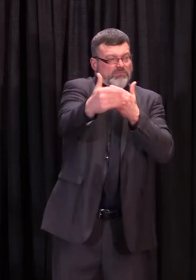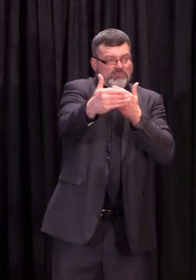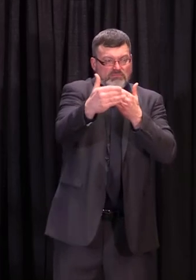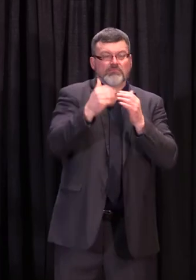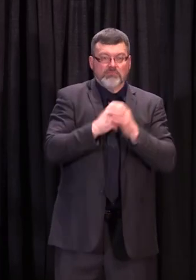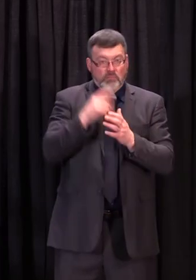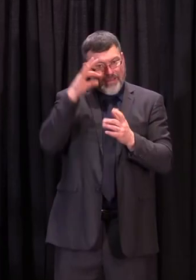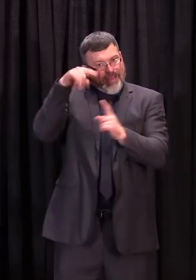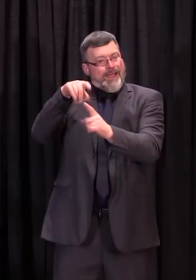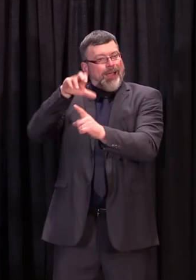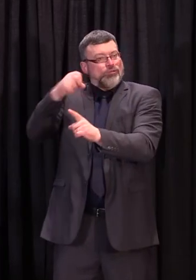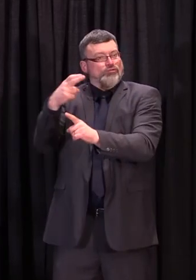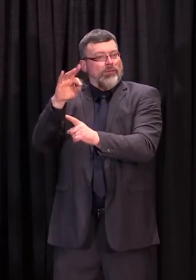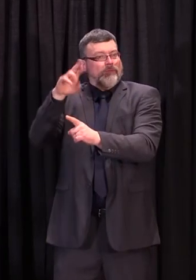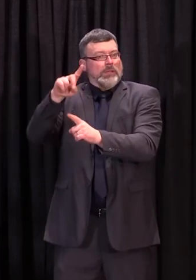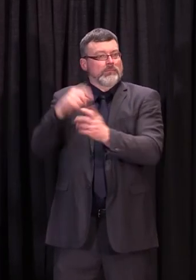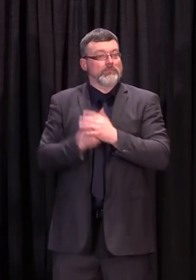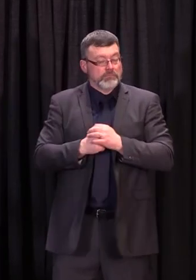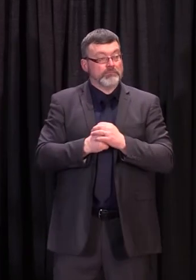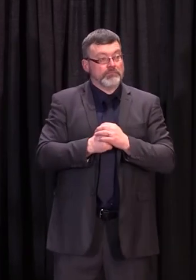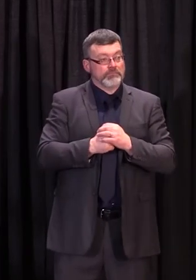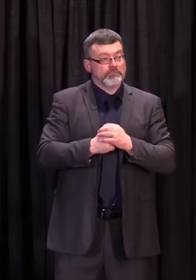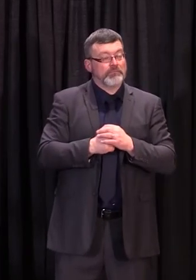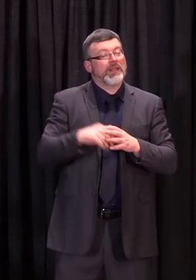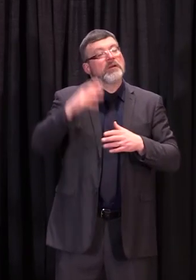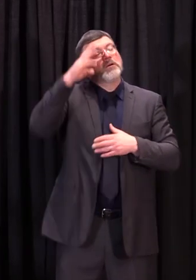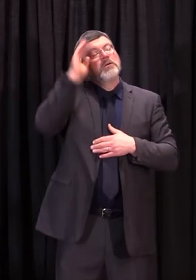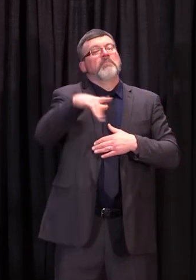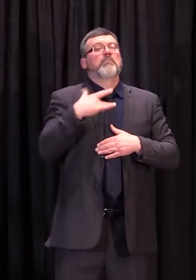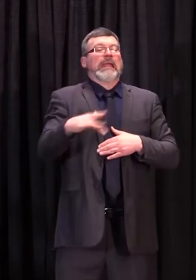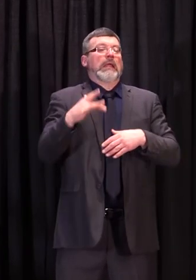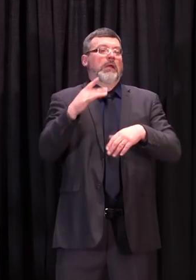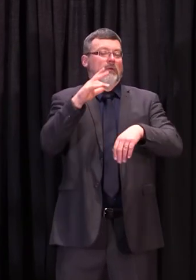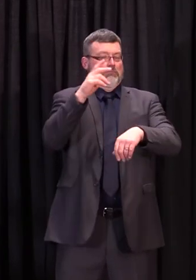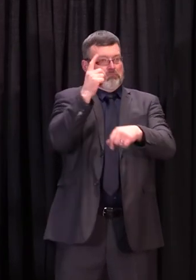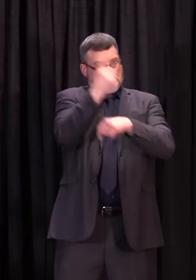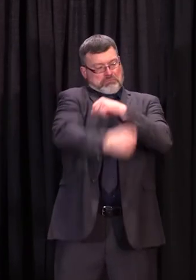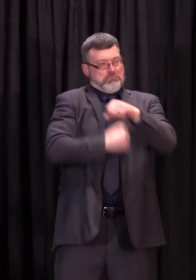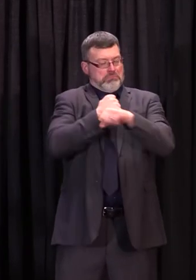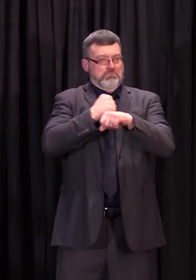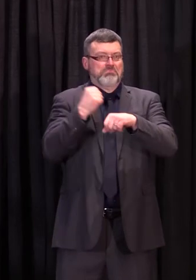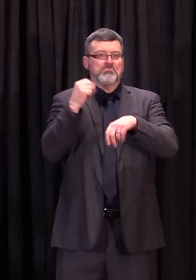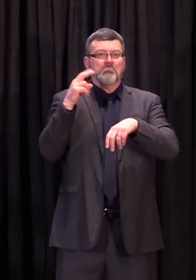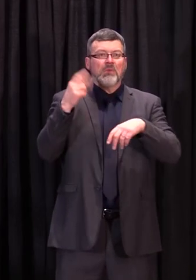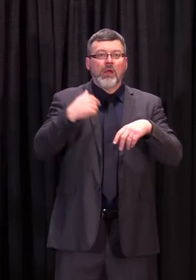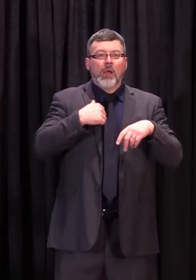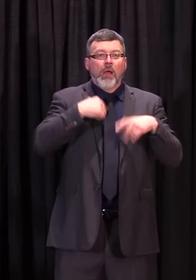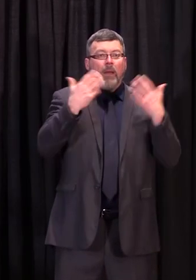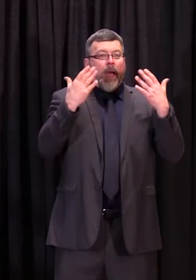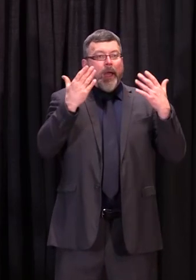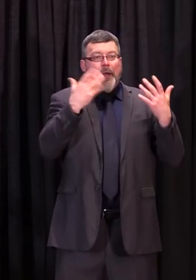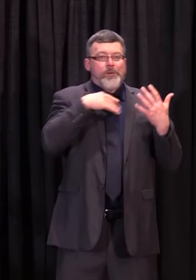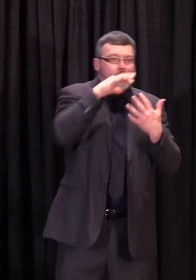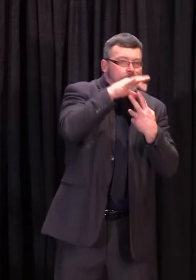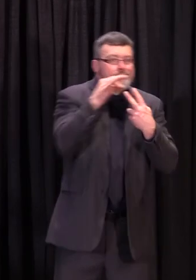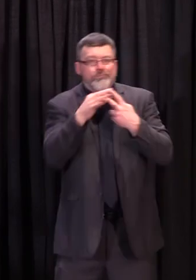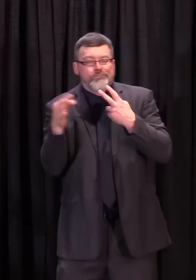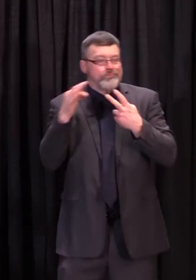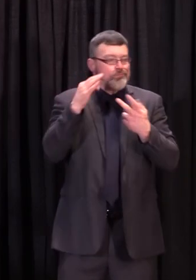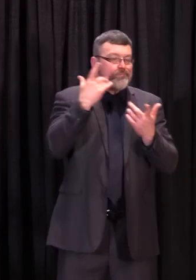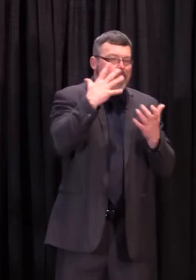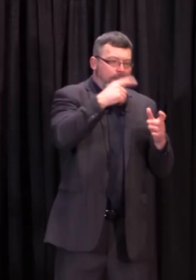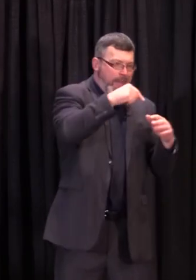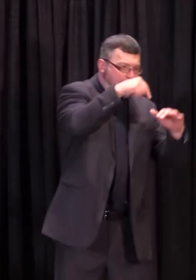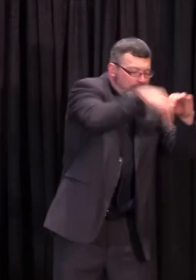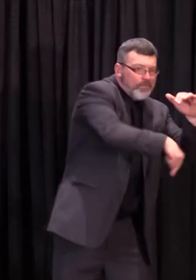In a normal year, we might have to choose between addressing deficits and debt or investing to grow the economy and revitalize